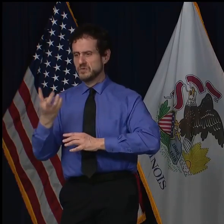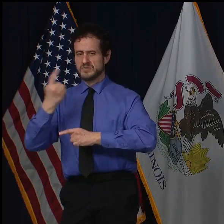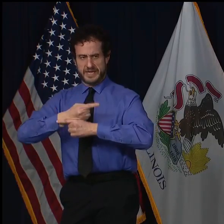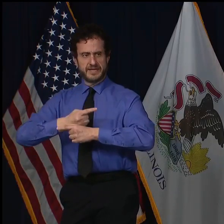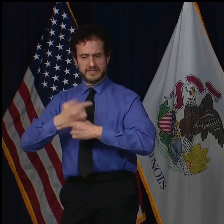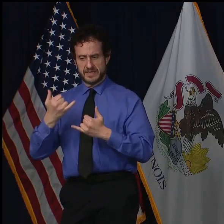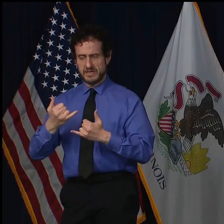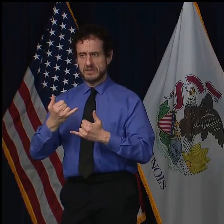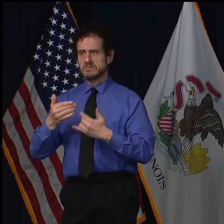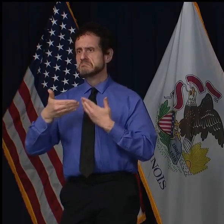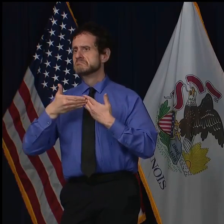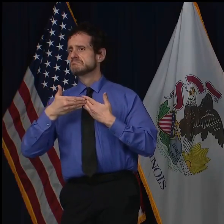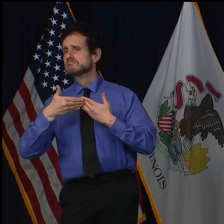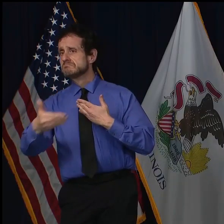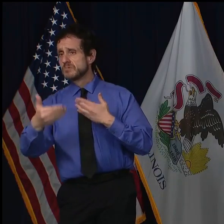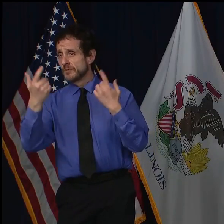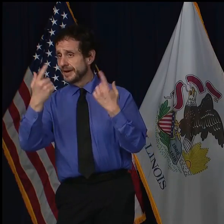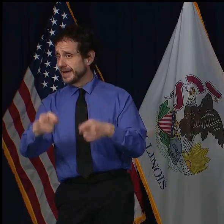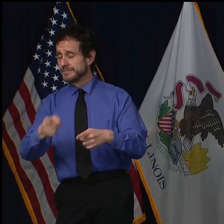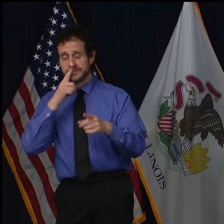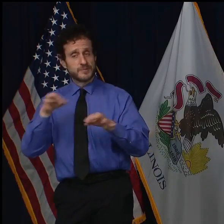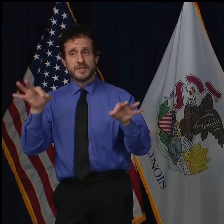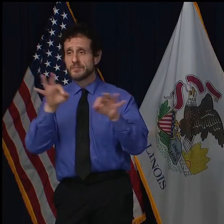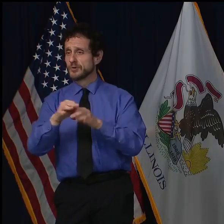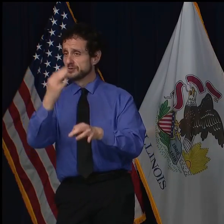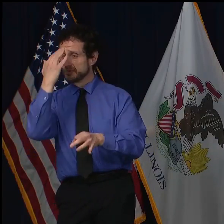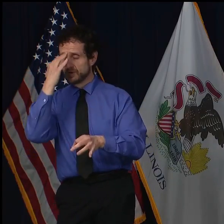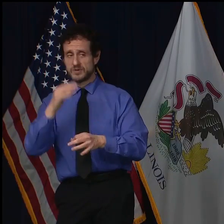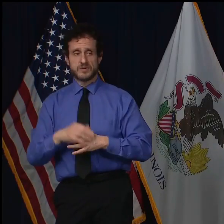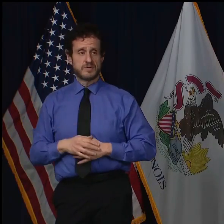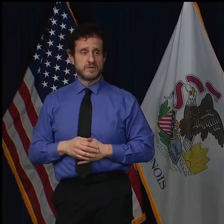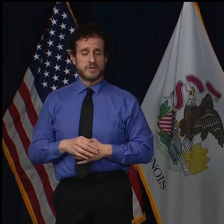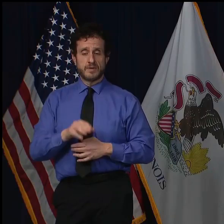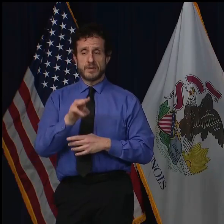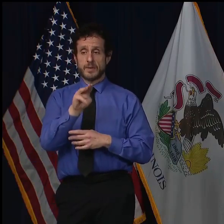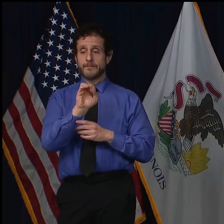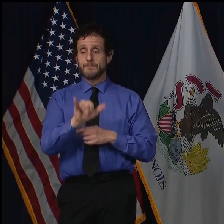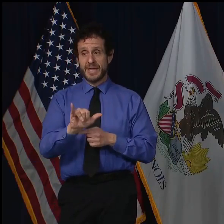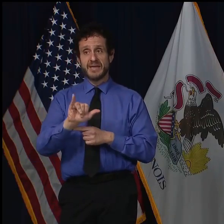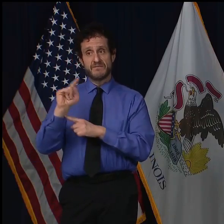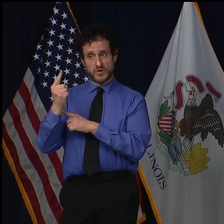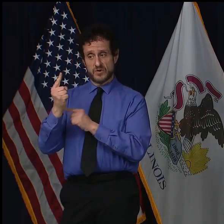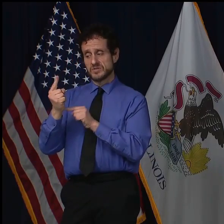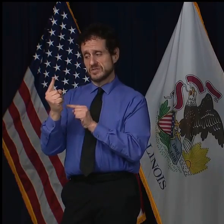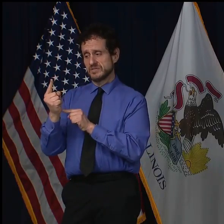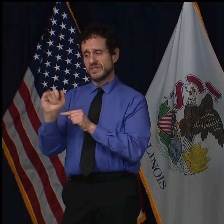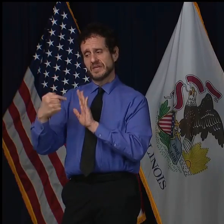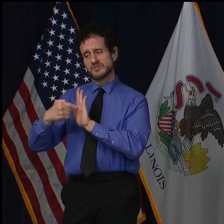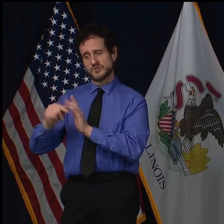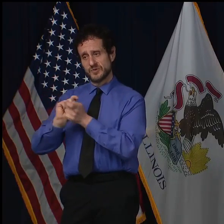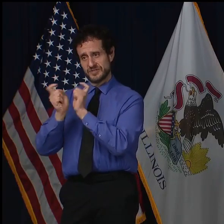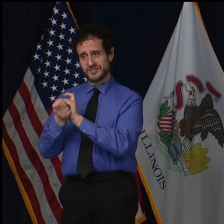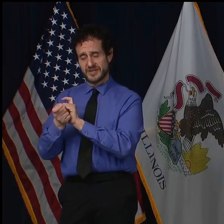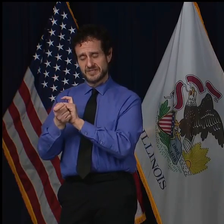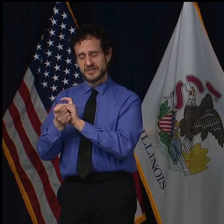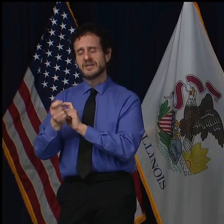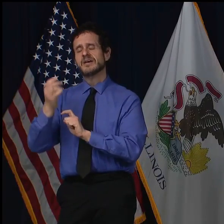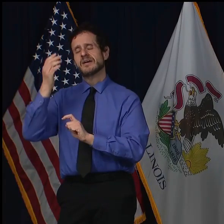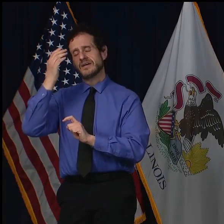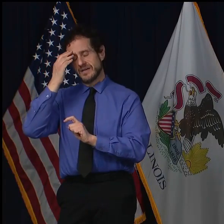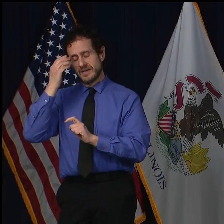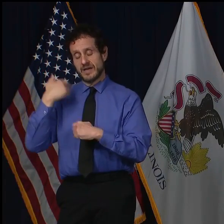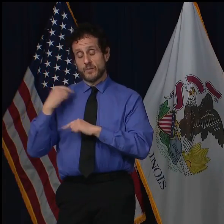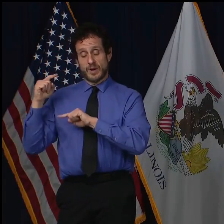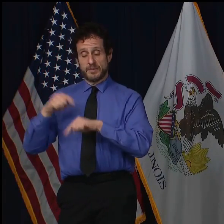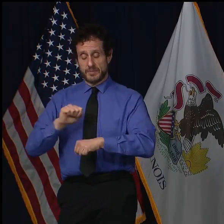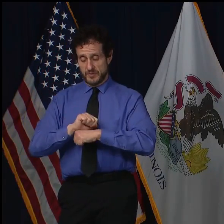where we go from here is critical. And effectively, May 1st did signal a change. I know in coming to work, it